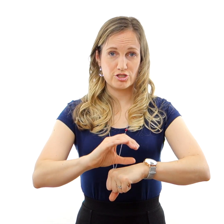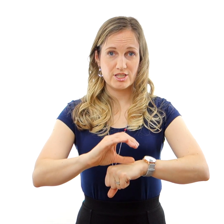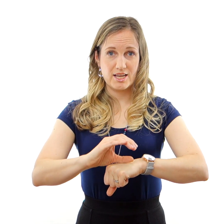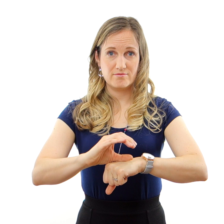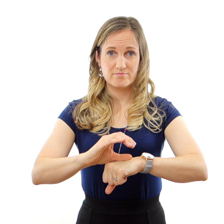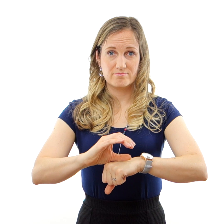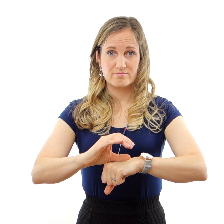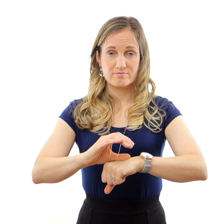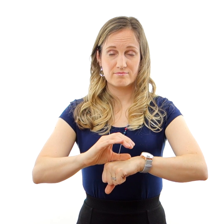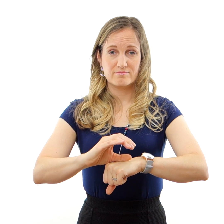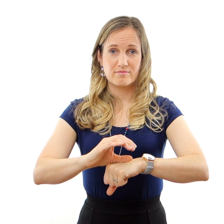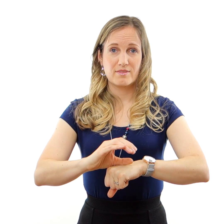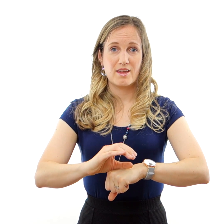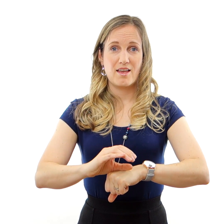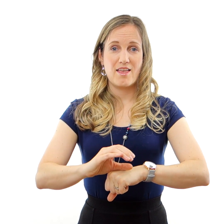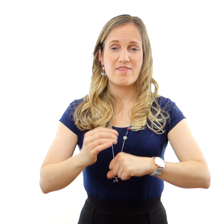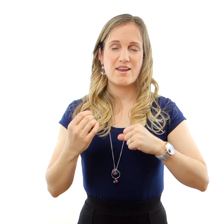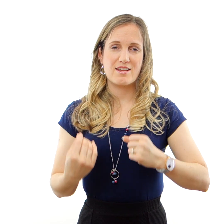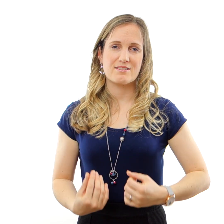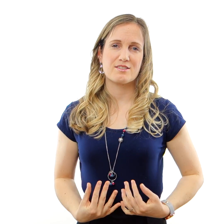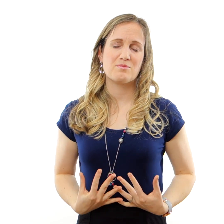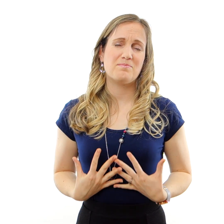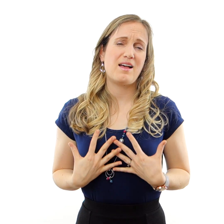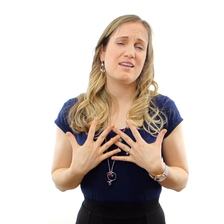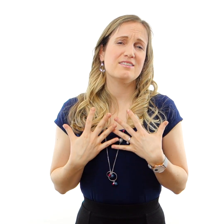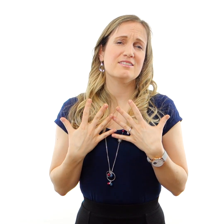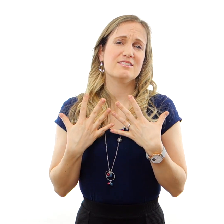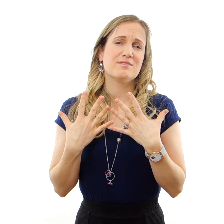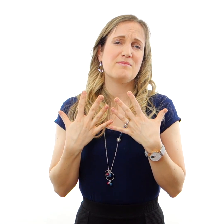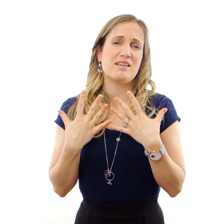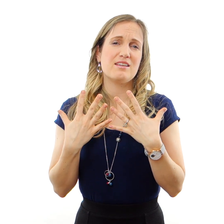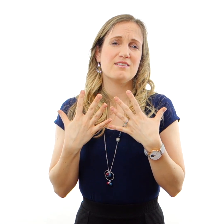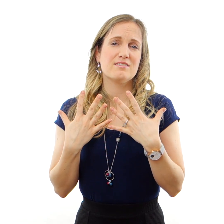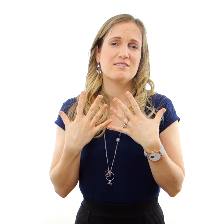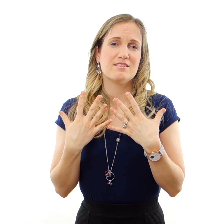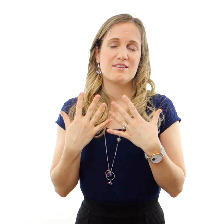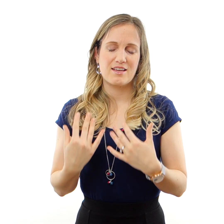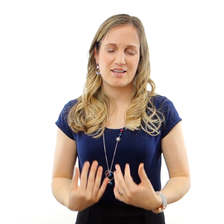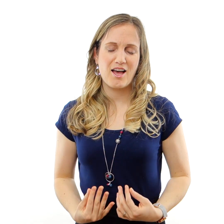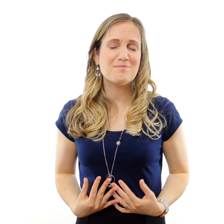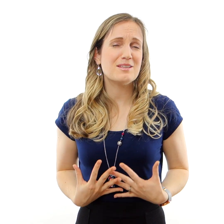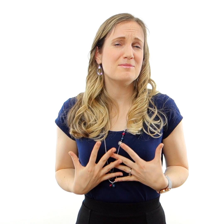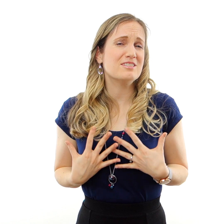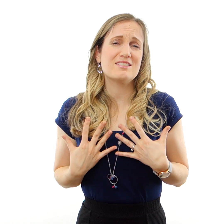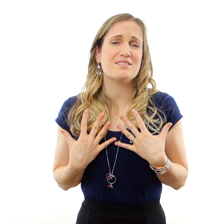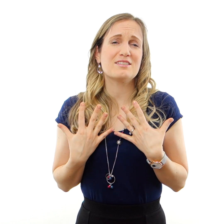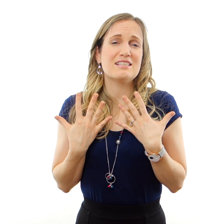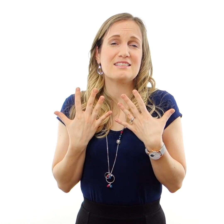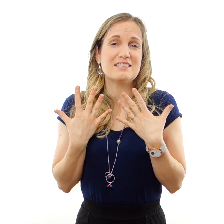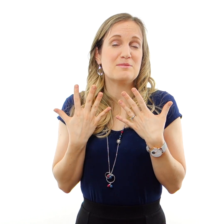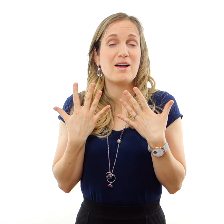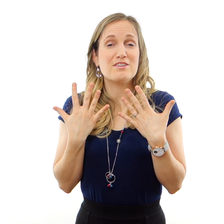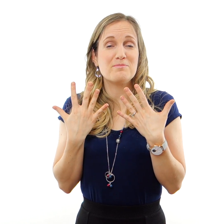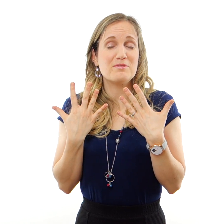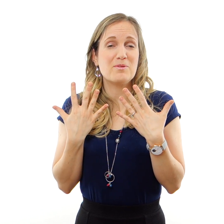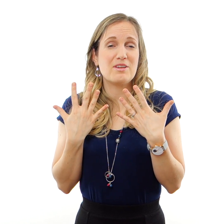again. And then inspires me. It comes up and just inspires me with both